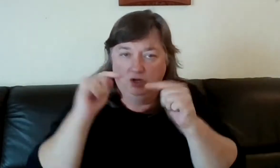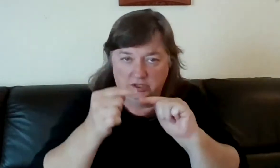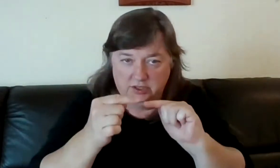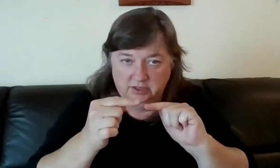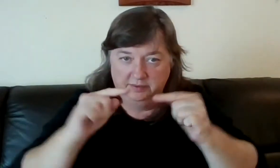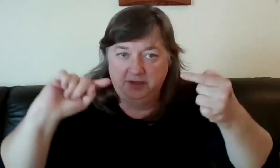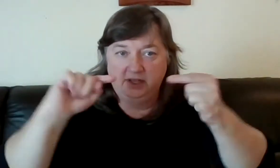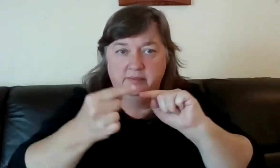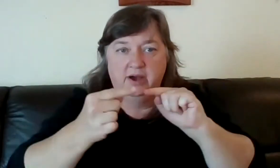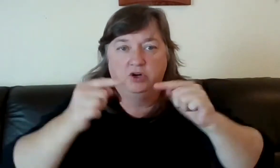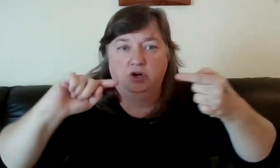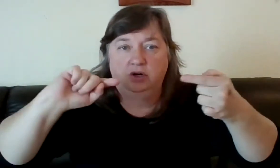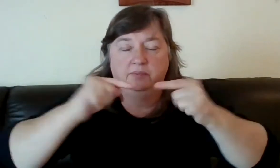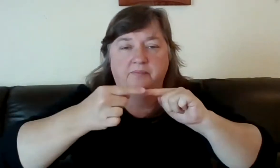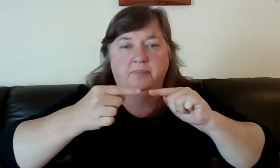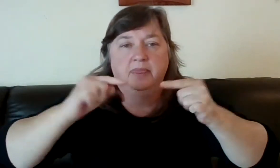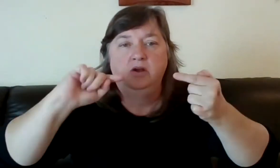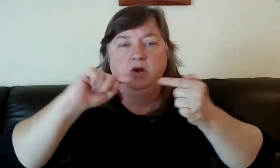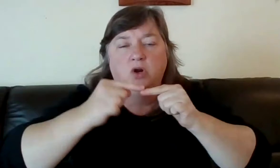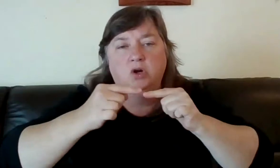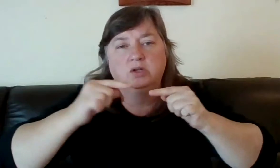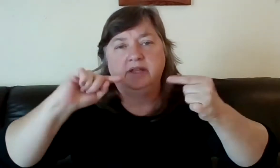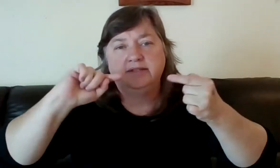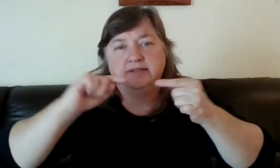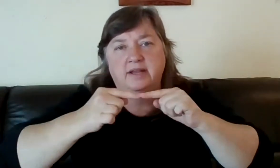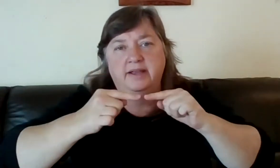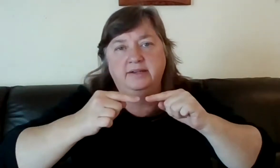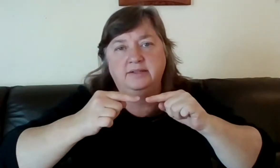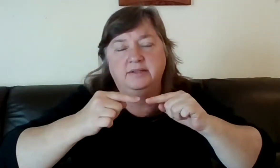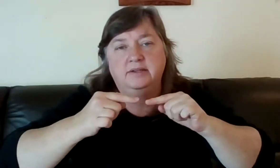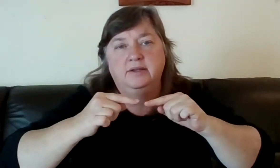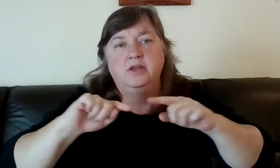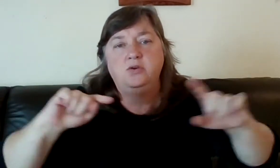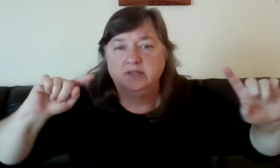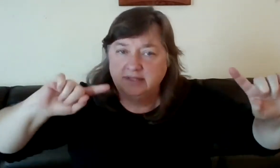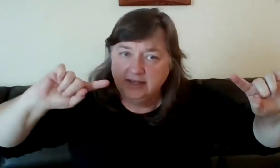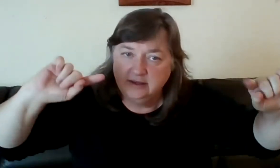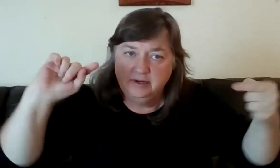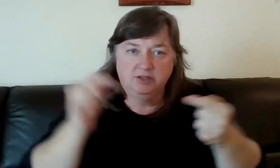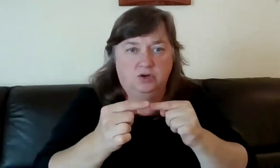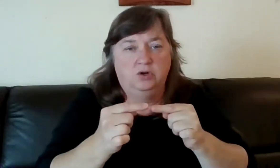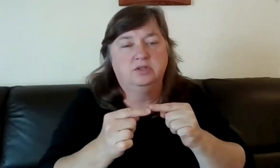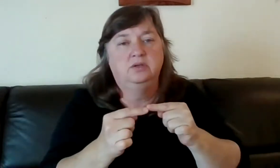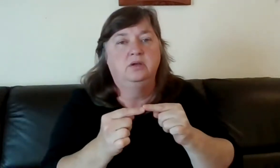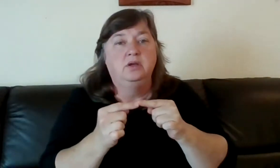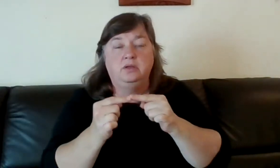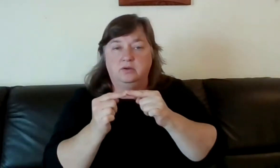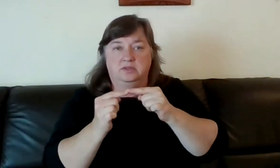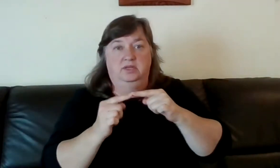Hurt, let me tell you about hurt. Hurt is signed, you can say somebody is hurt, you can say